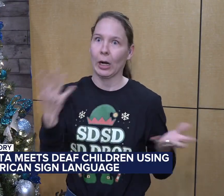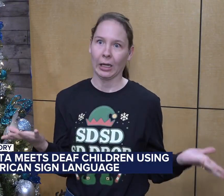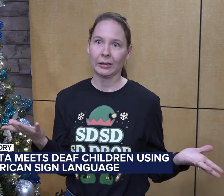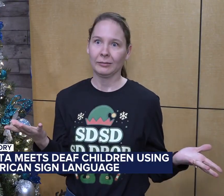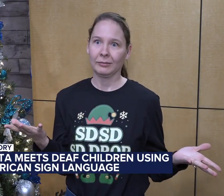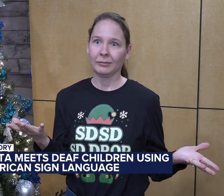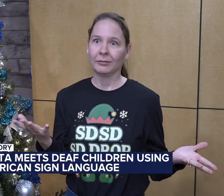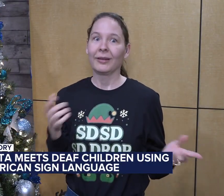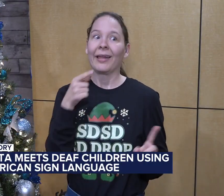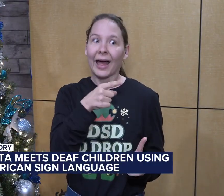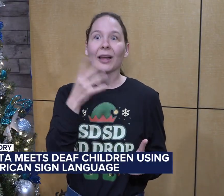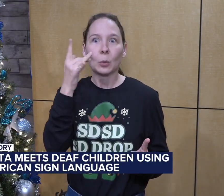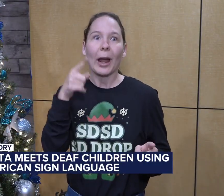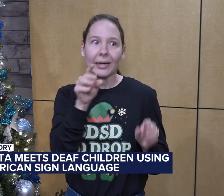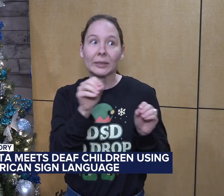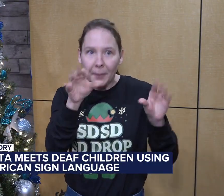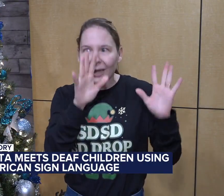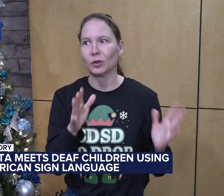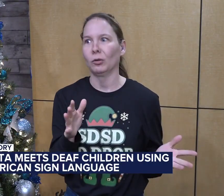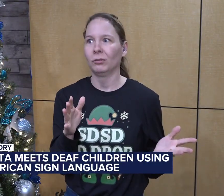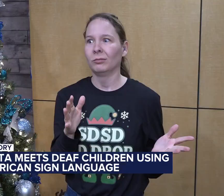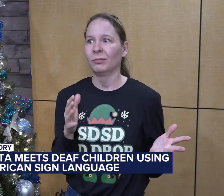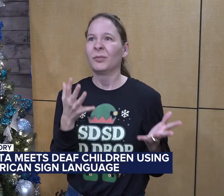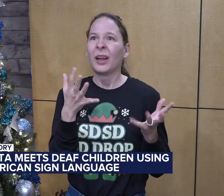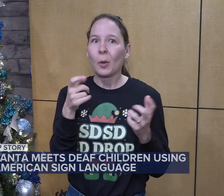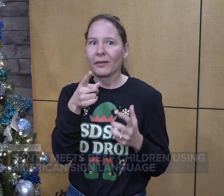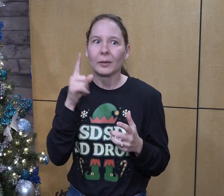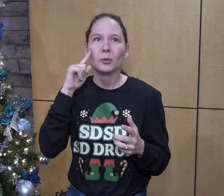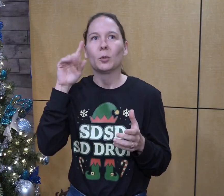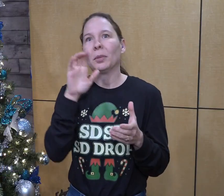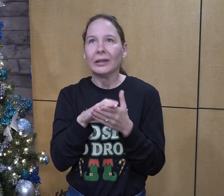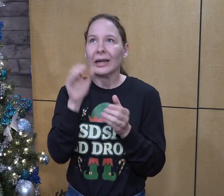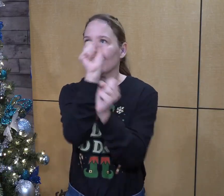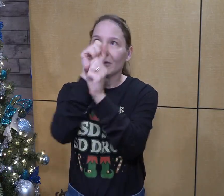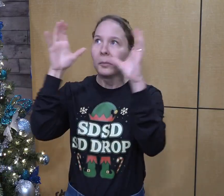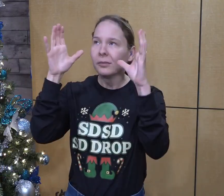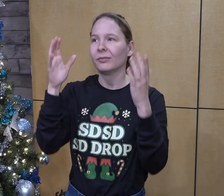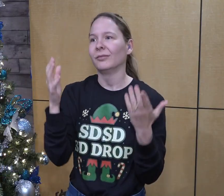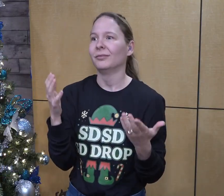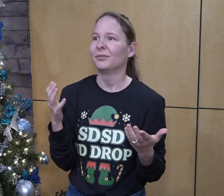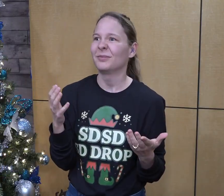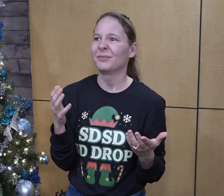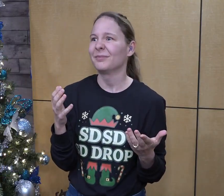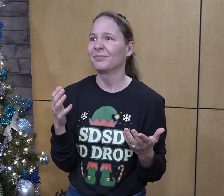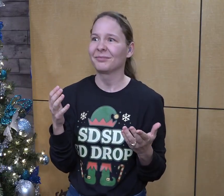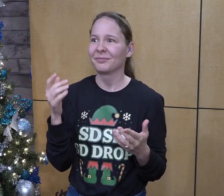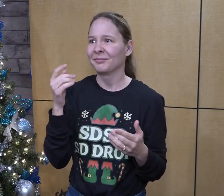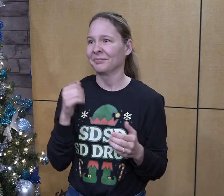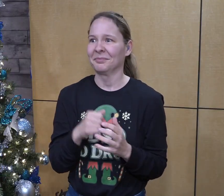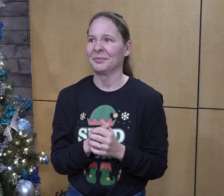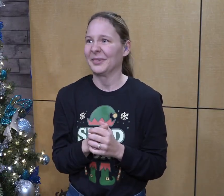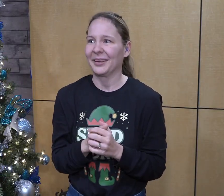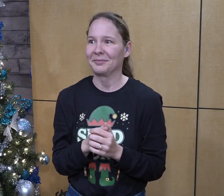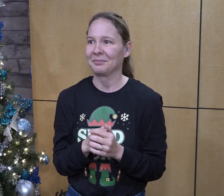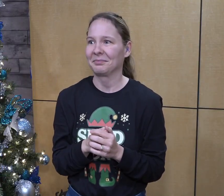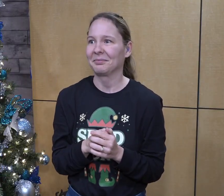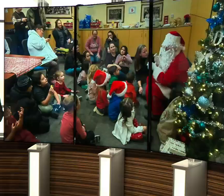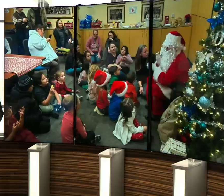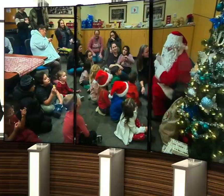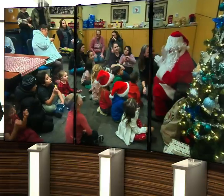with anyone, and that's why it's so magical, you know, to have that joy, that belief of Christmas.